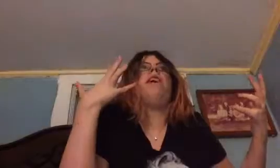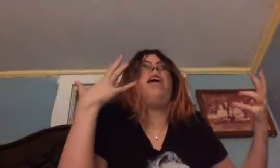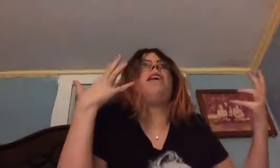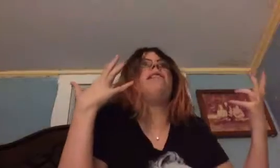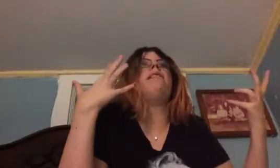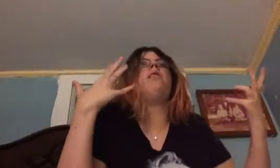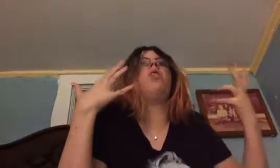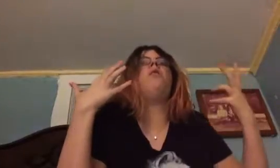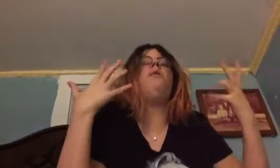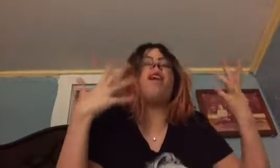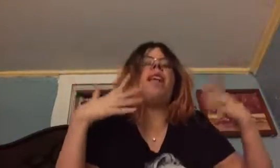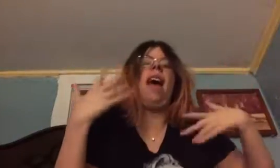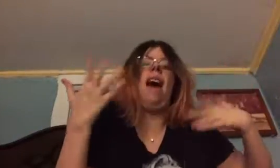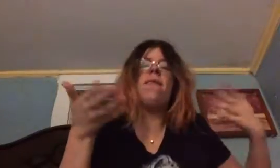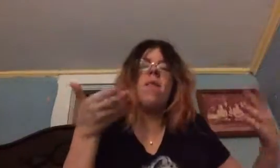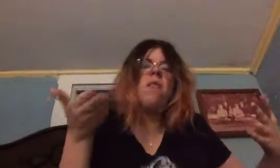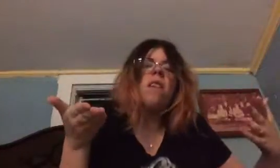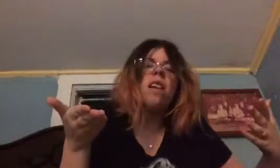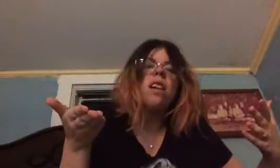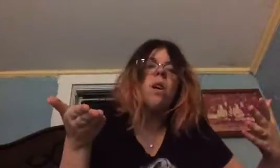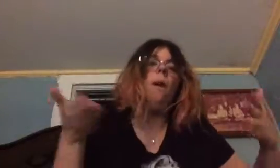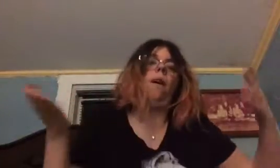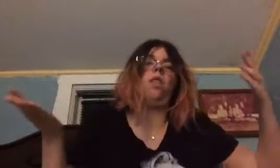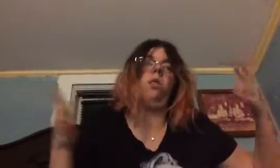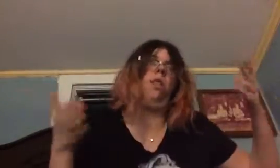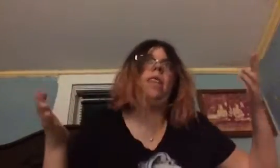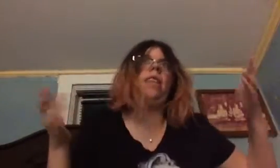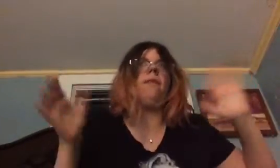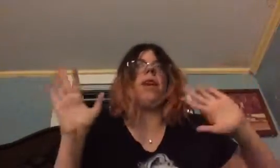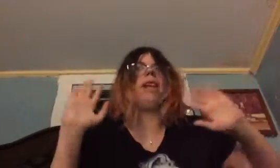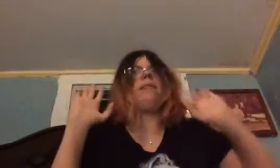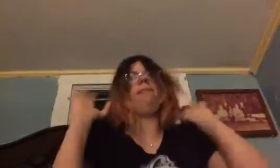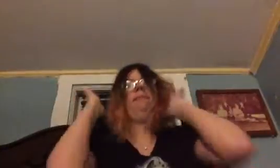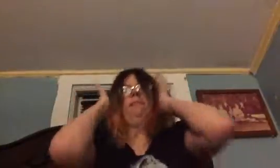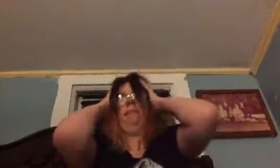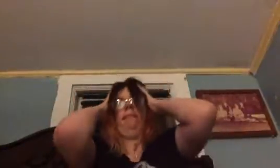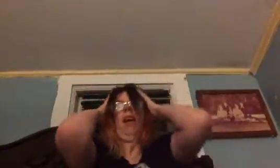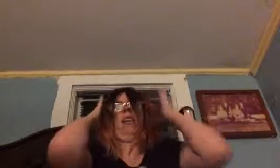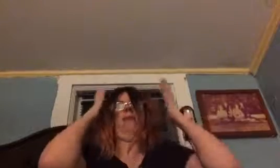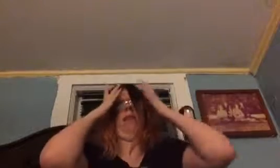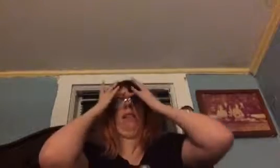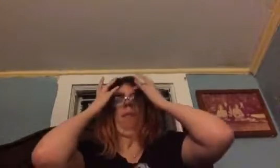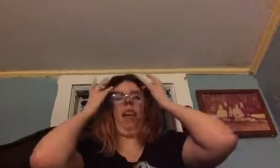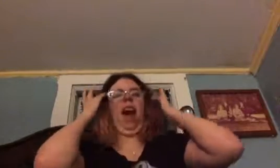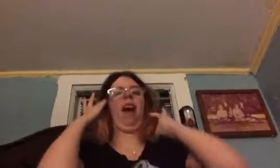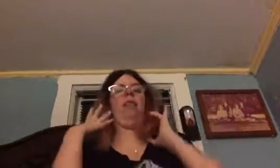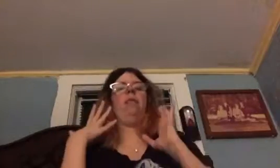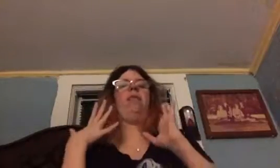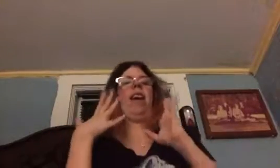I guess, goofy as ever, or clueless as ever, I guess. I don't know how to say